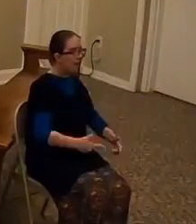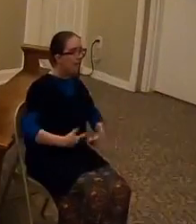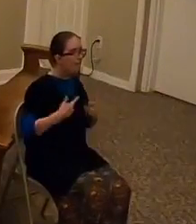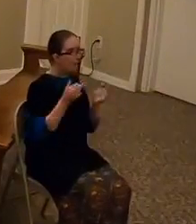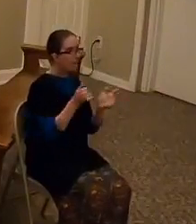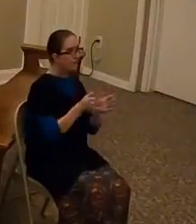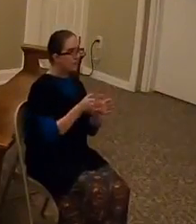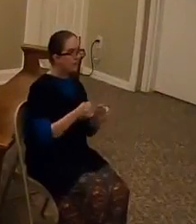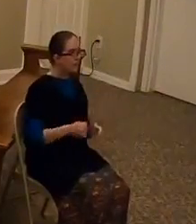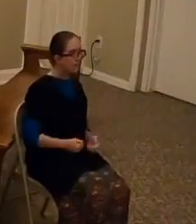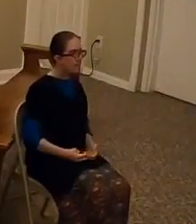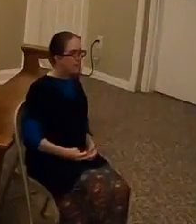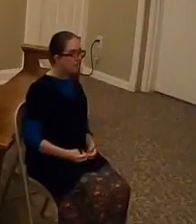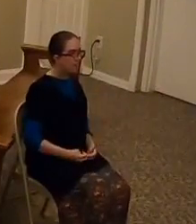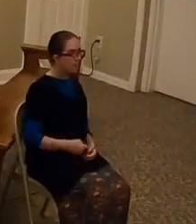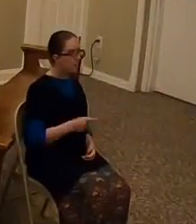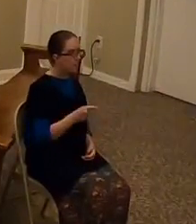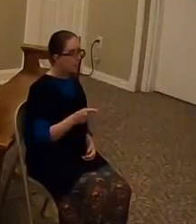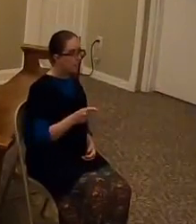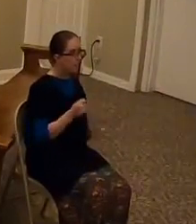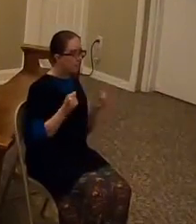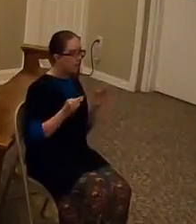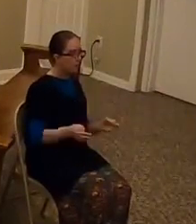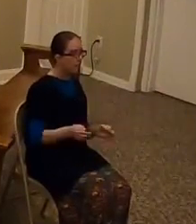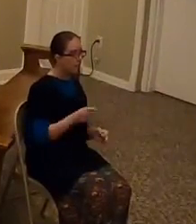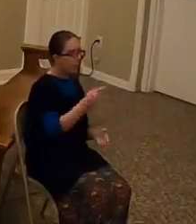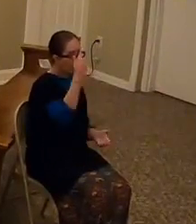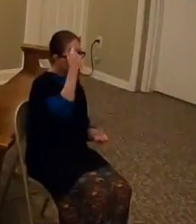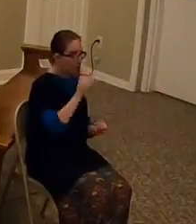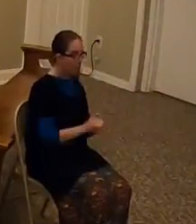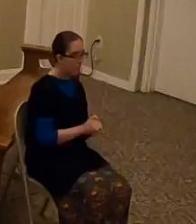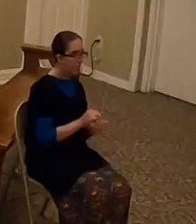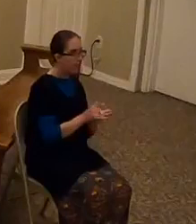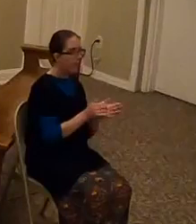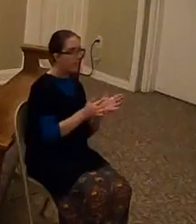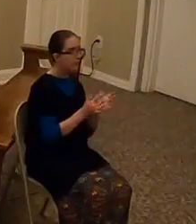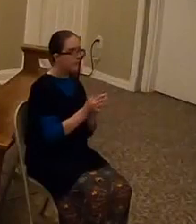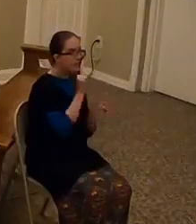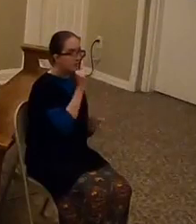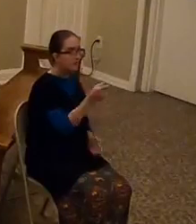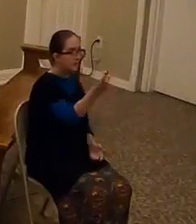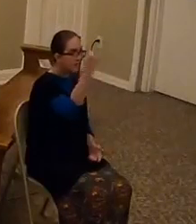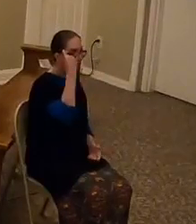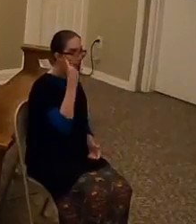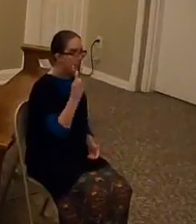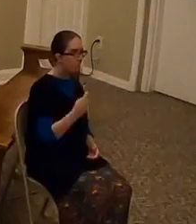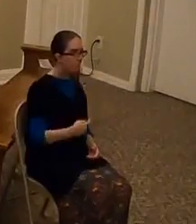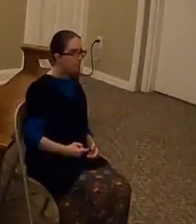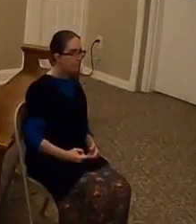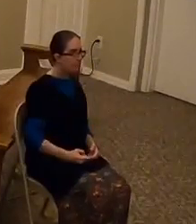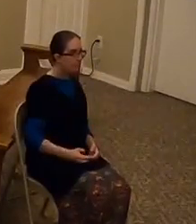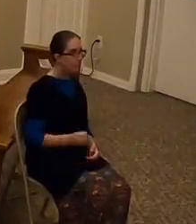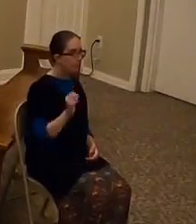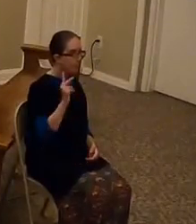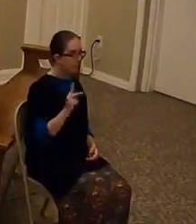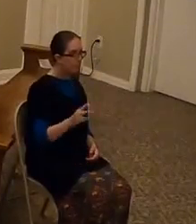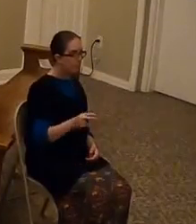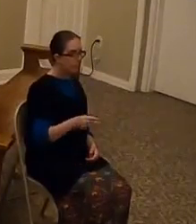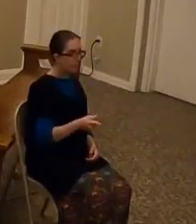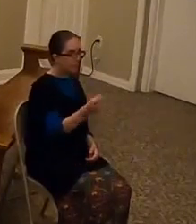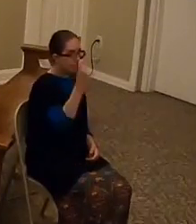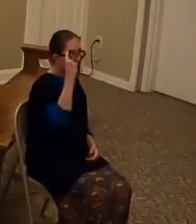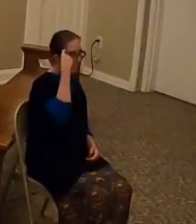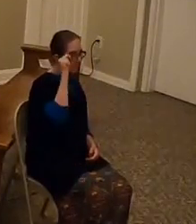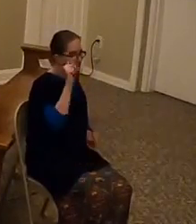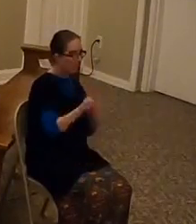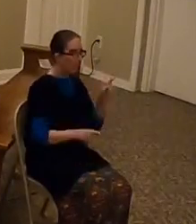it. Amen. If you believe that Jesus is coming back, okay, he's coming back